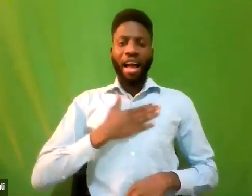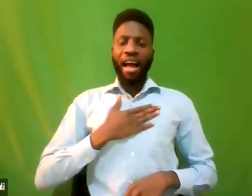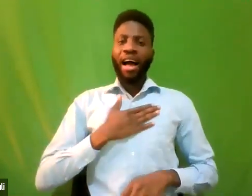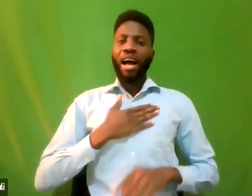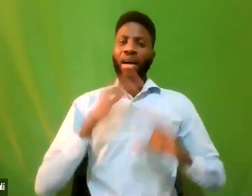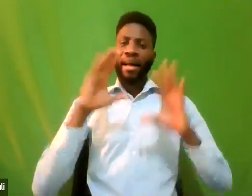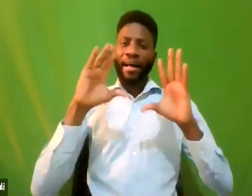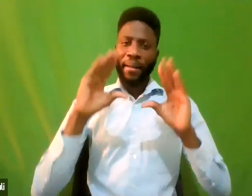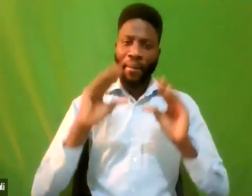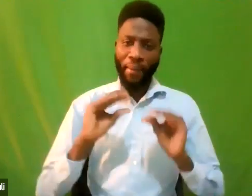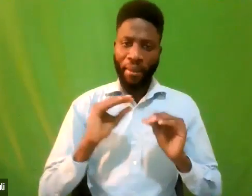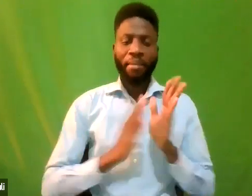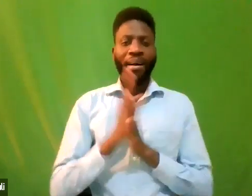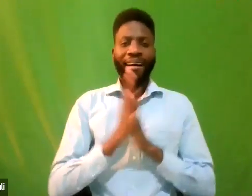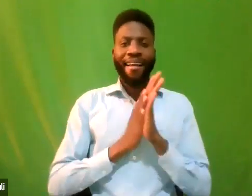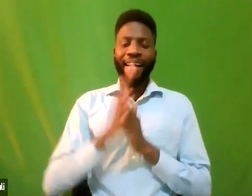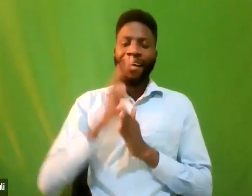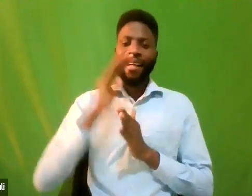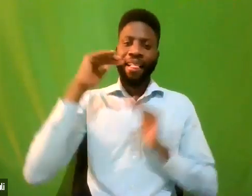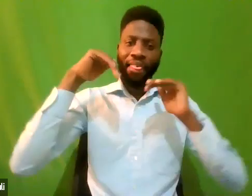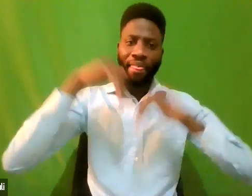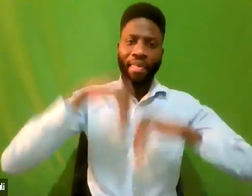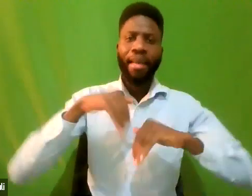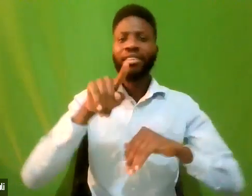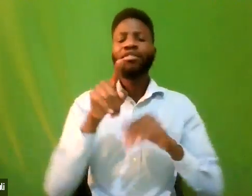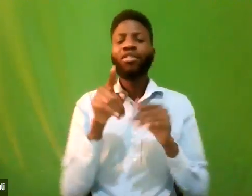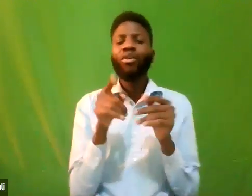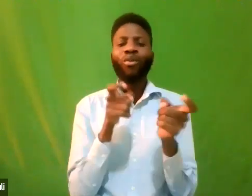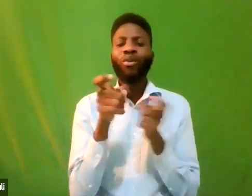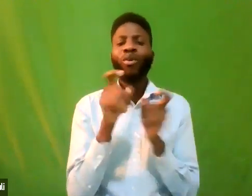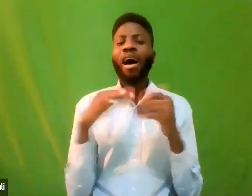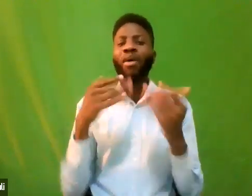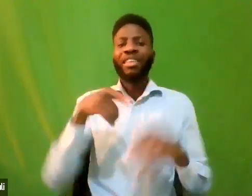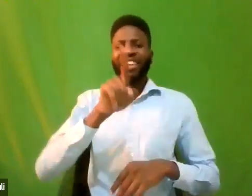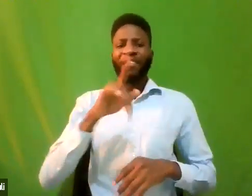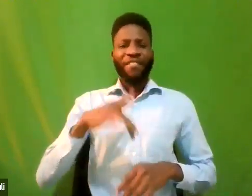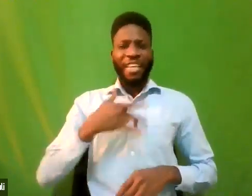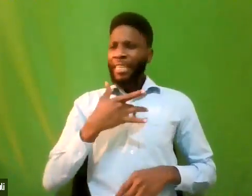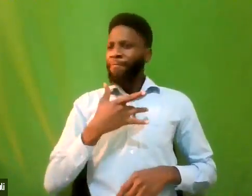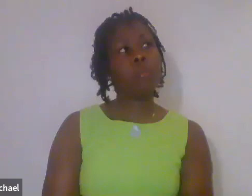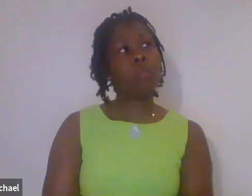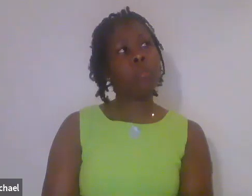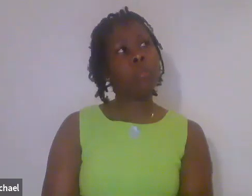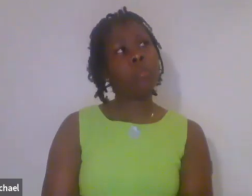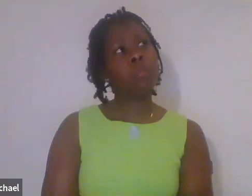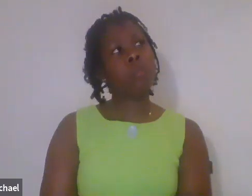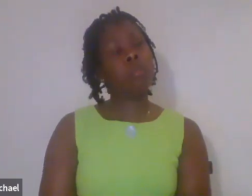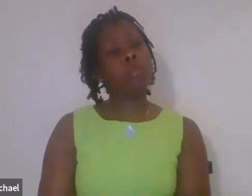handle that? So it's really like what really drives you, Ashura, to like not listen to what people